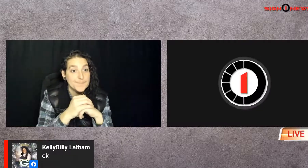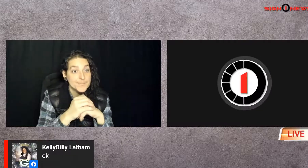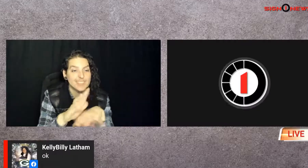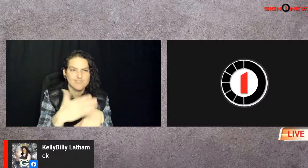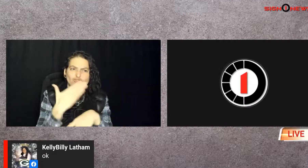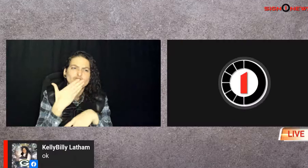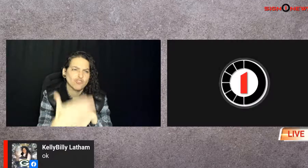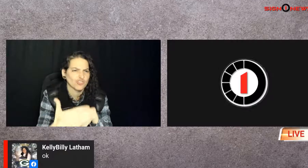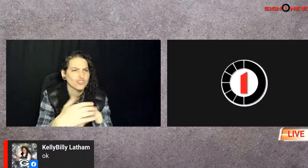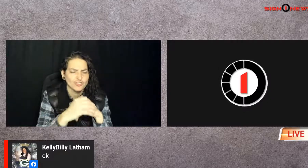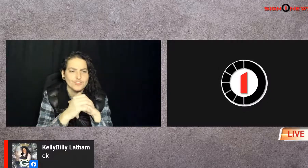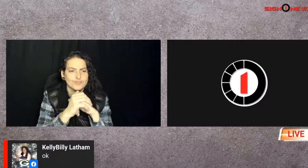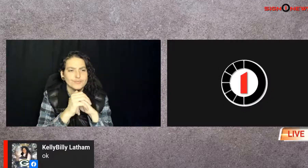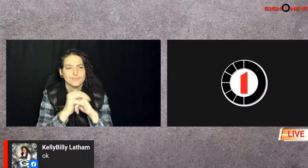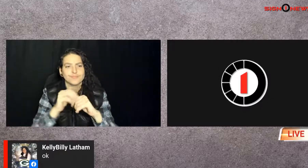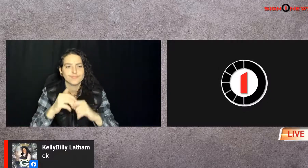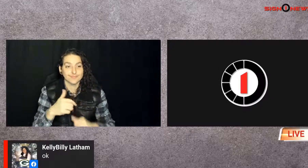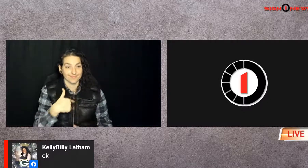if you have a subscription.